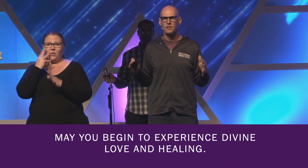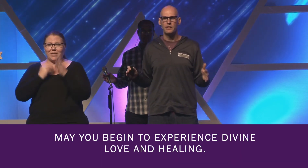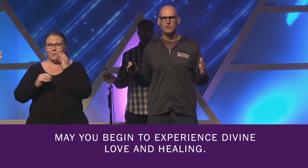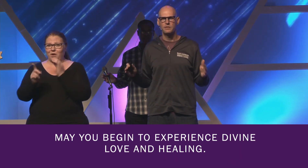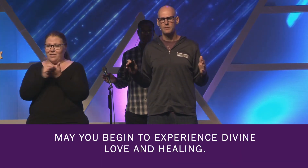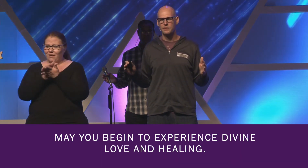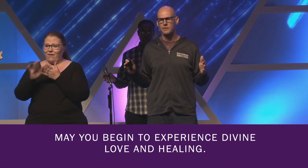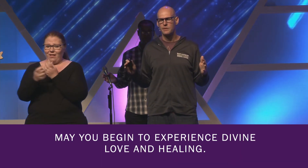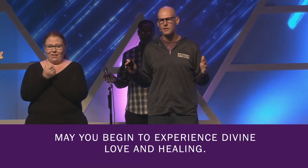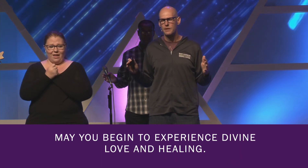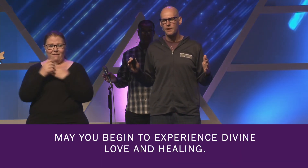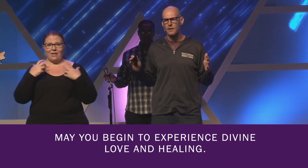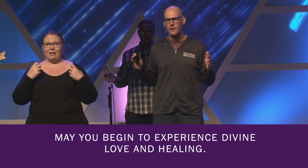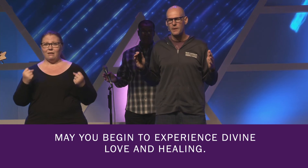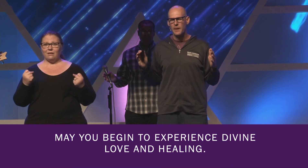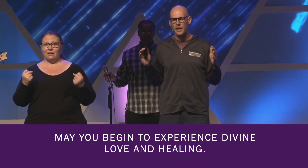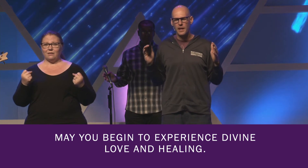and healing.